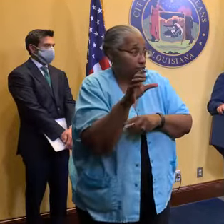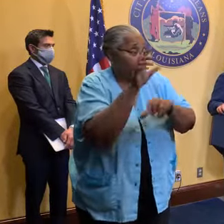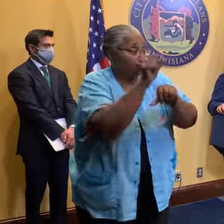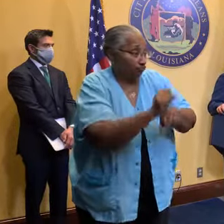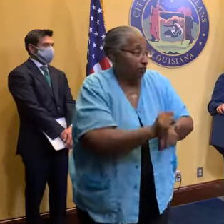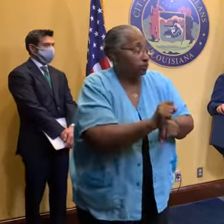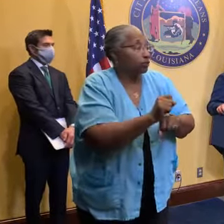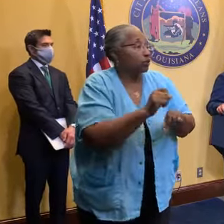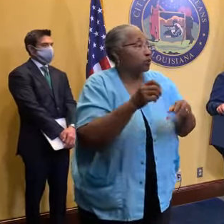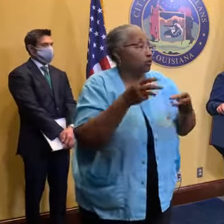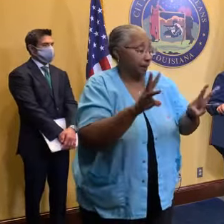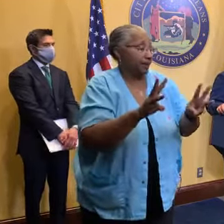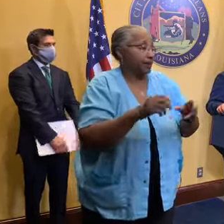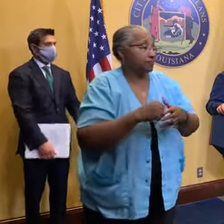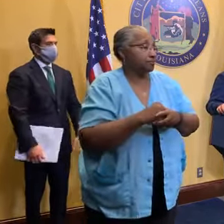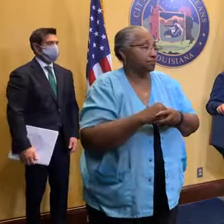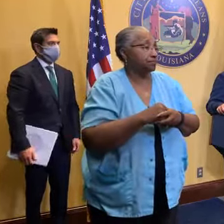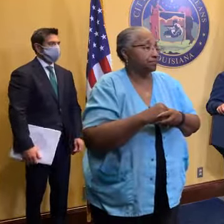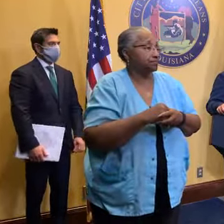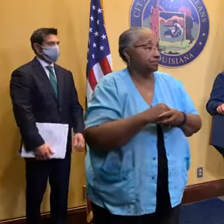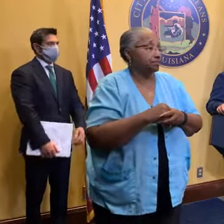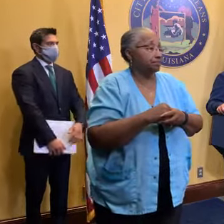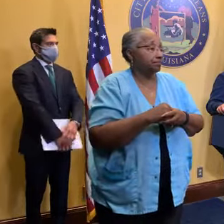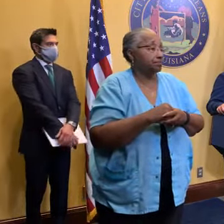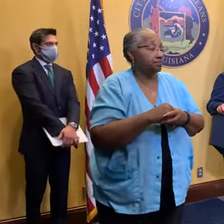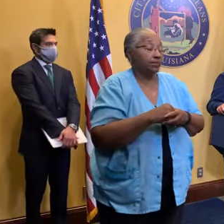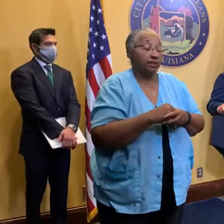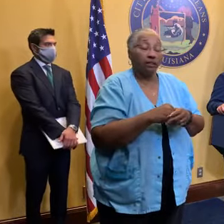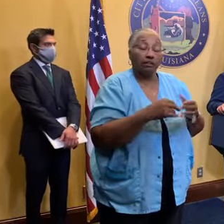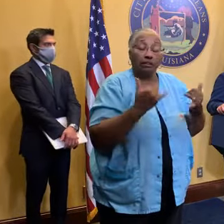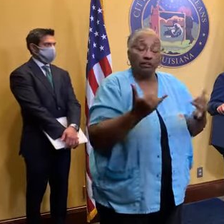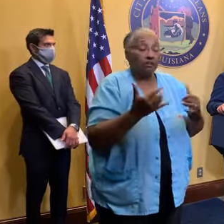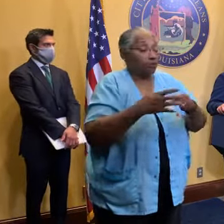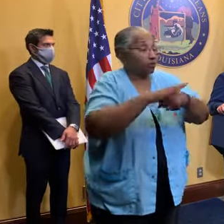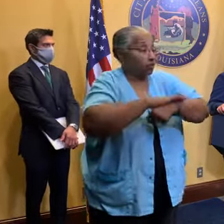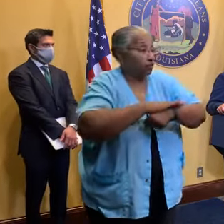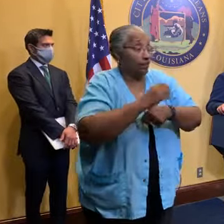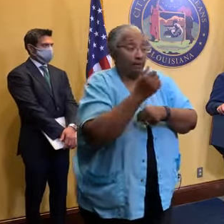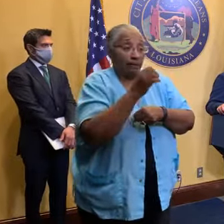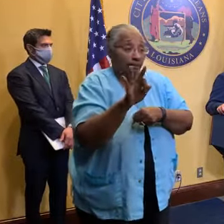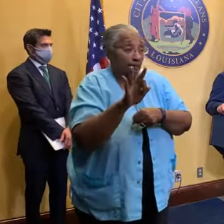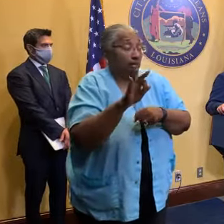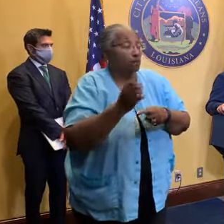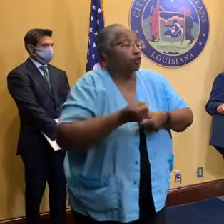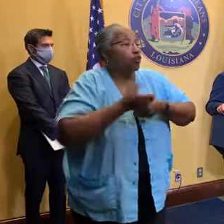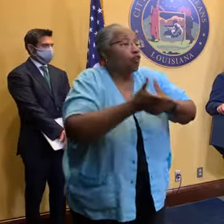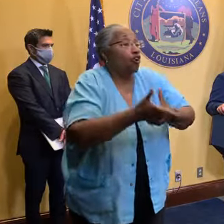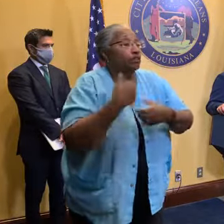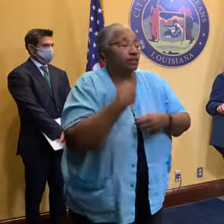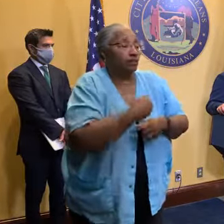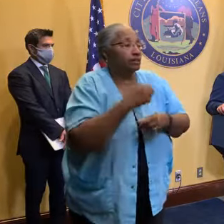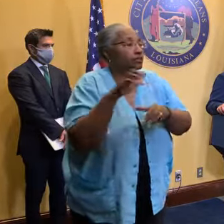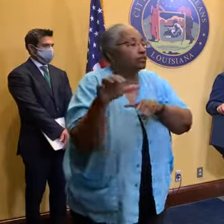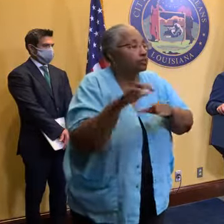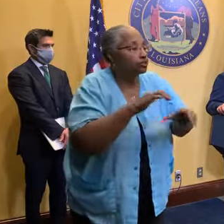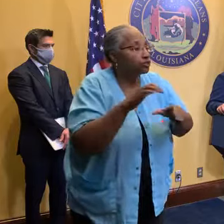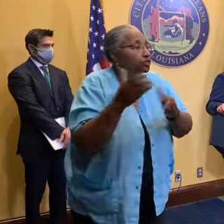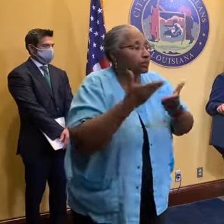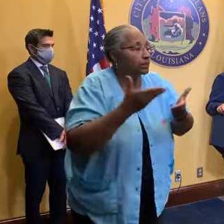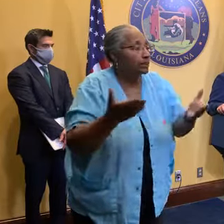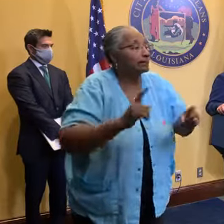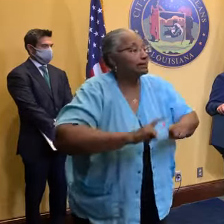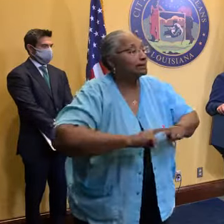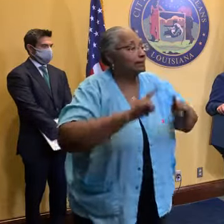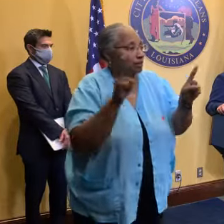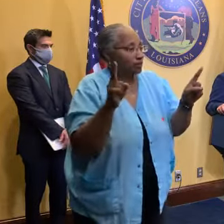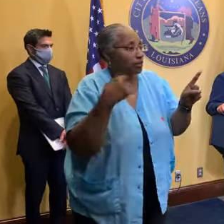traditional fashions. And so this virus is causing us to do things differently, and we're going to need to do that in